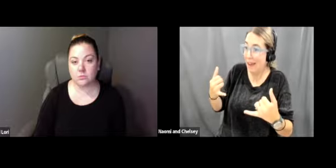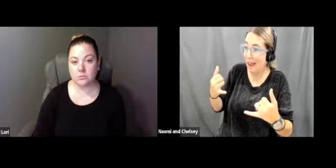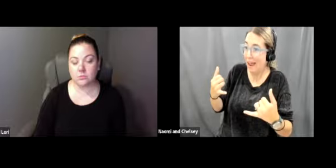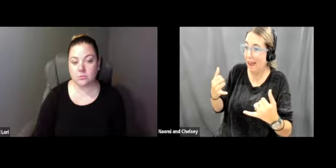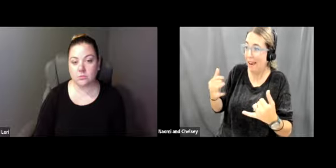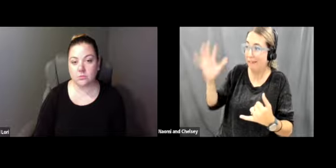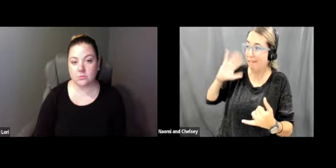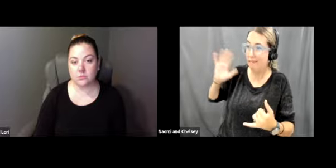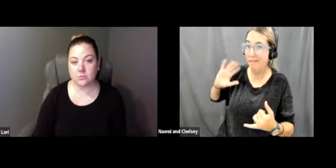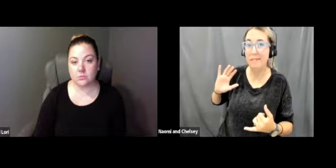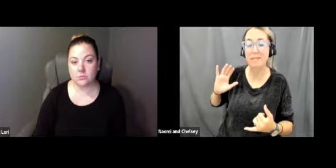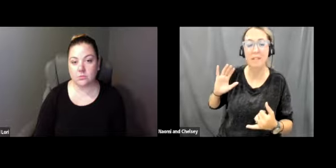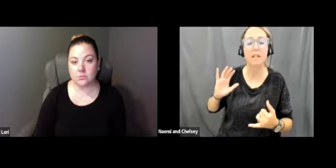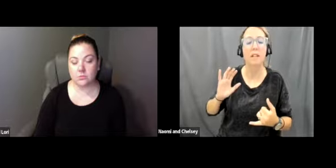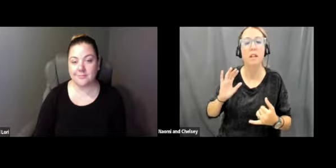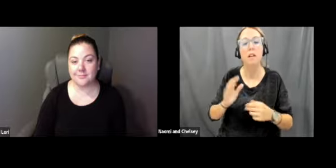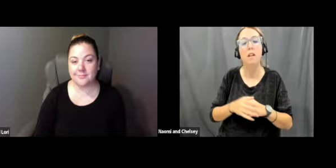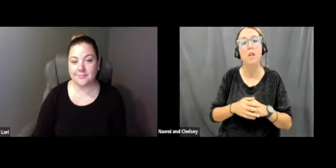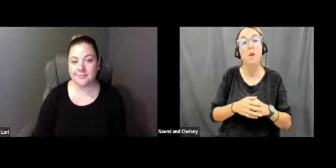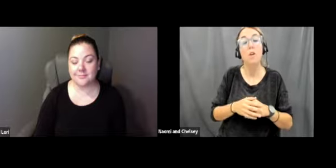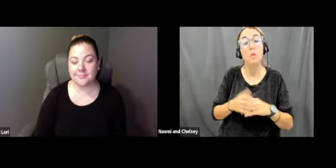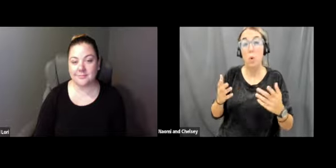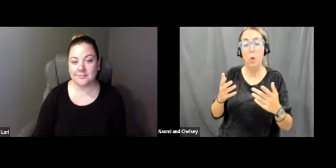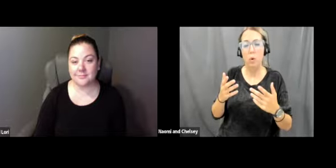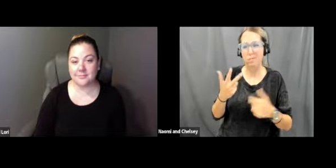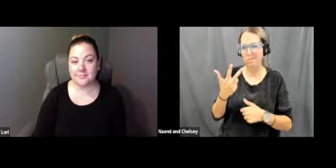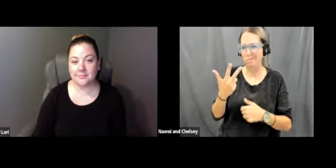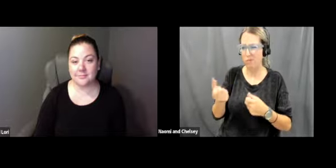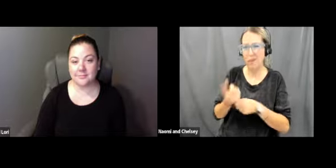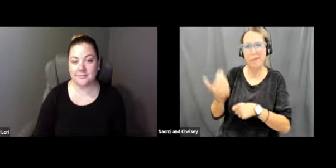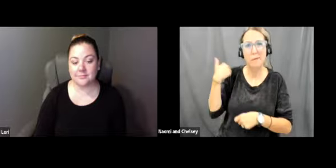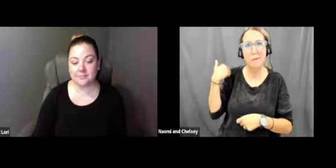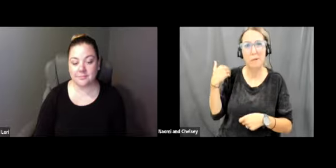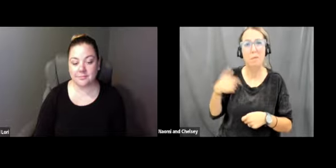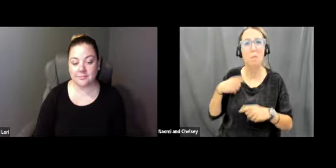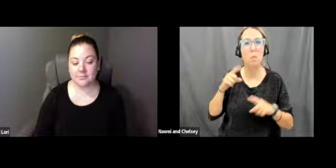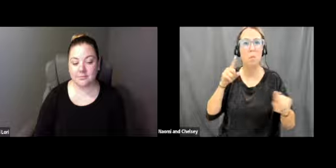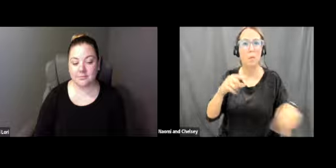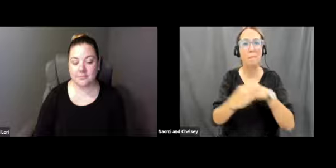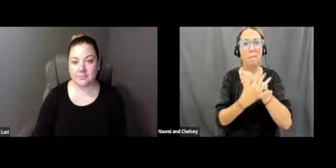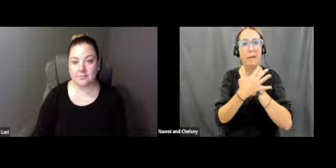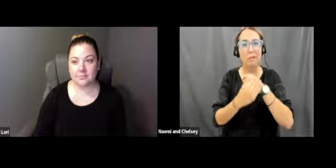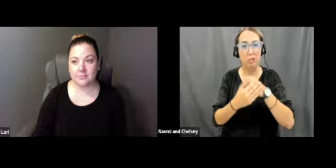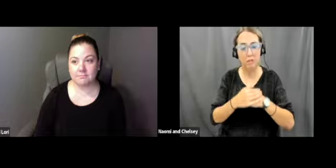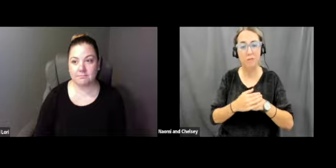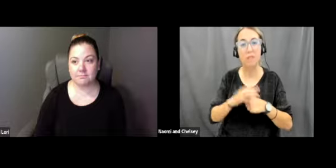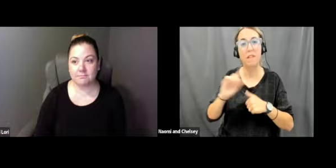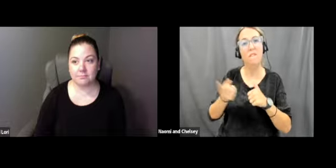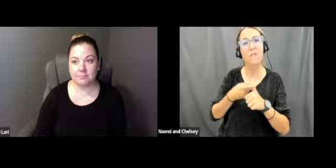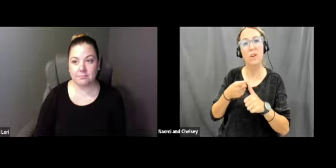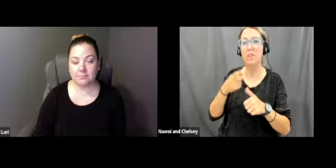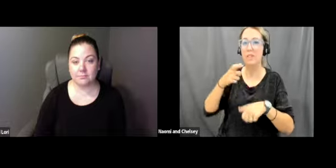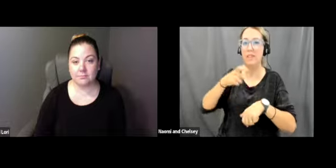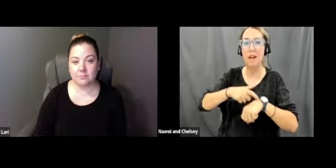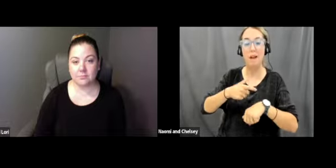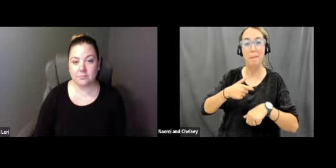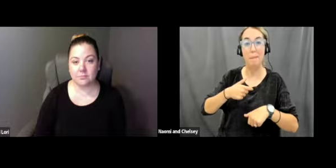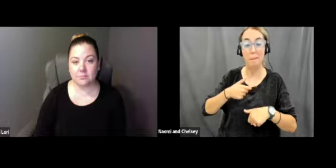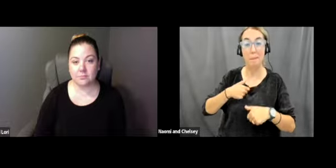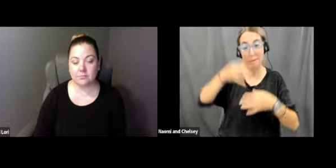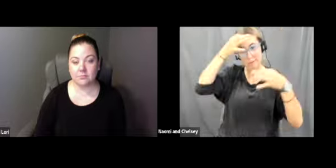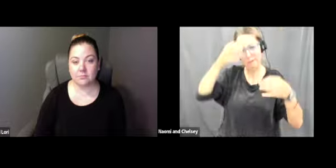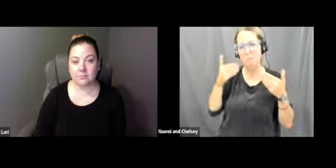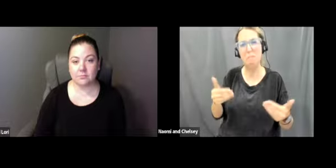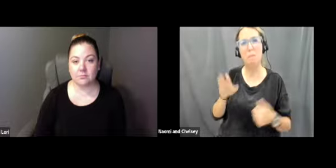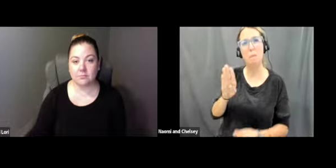finally at the point where I was like, you know what? I've had 3 kids. This is my body. I'm going to wear a bikini. Darn it. So I thought I was really